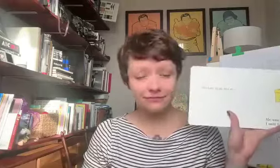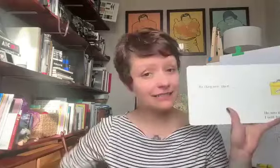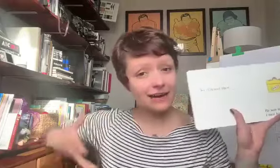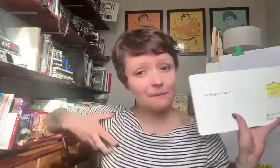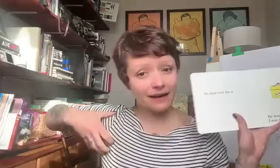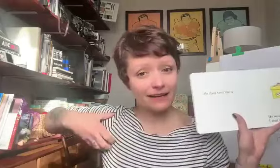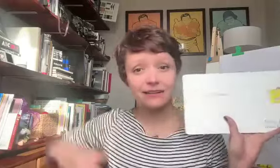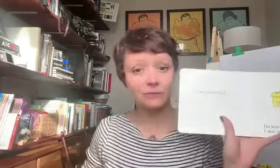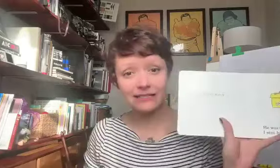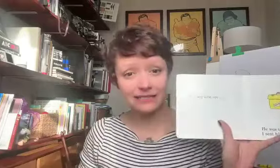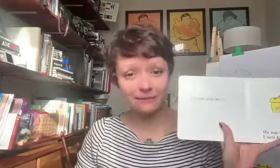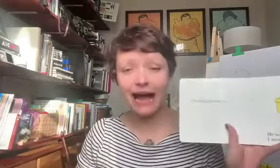They sent a monkey, so I sent him back.